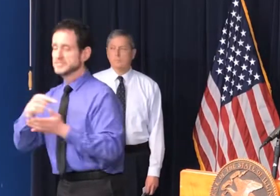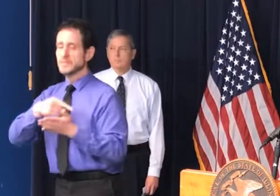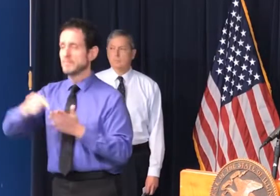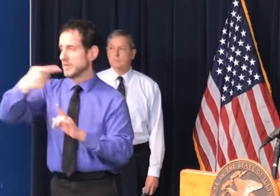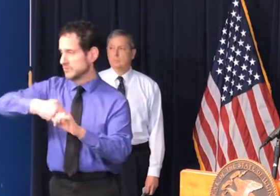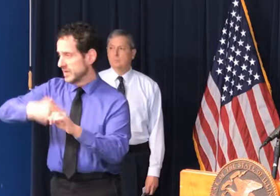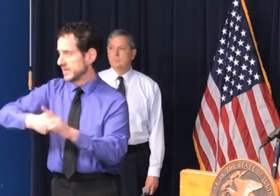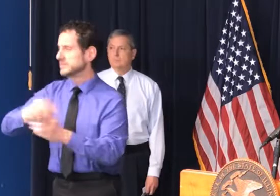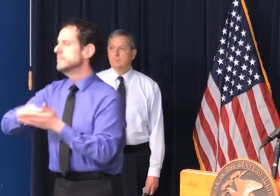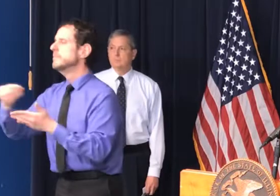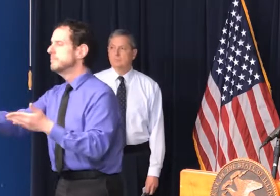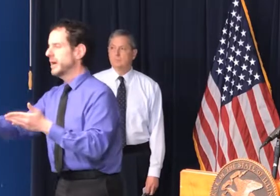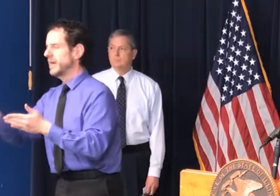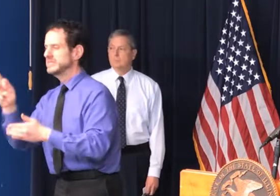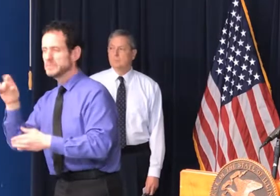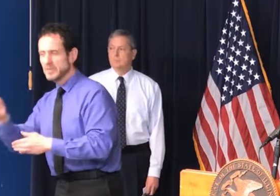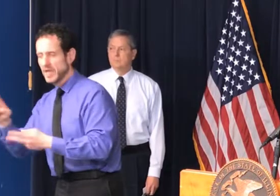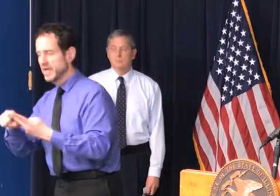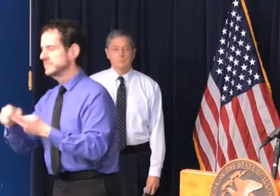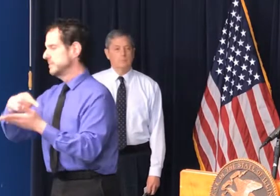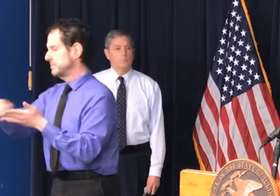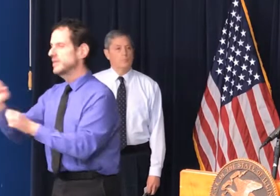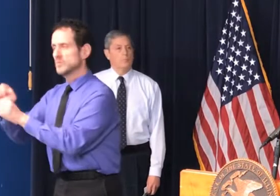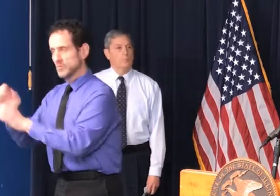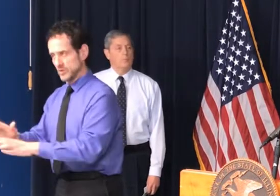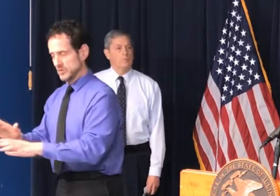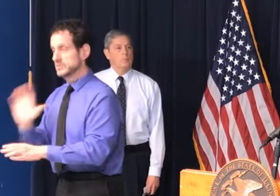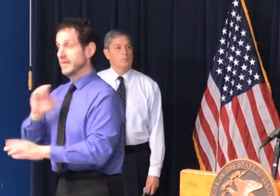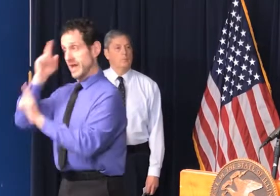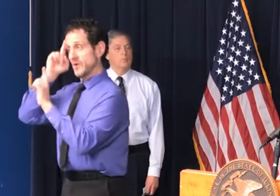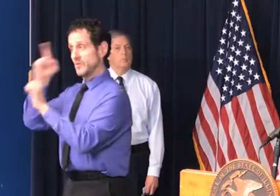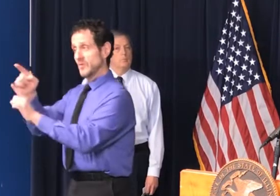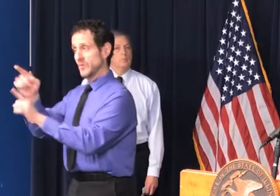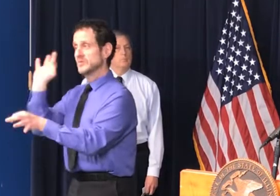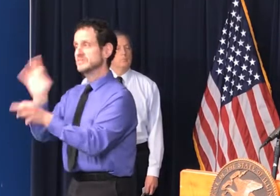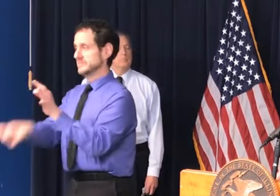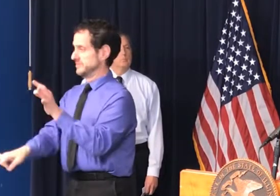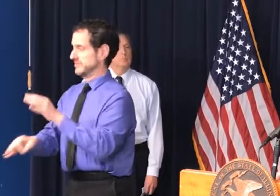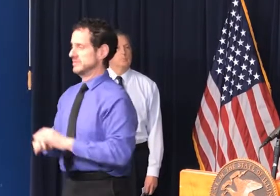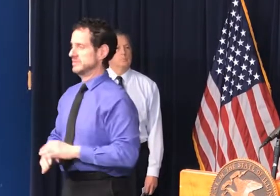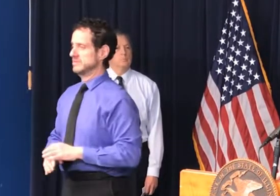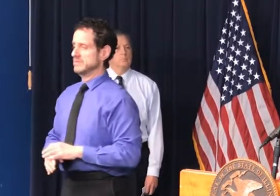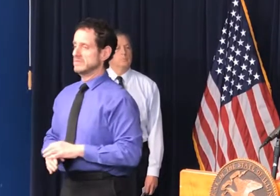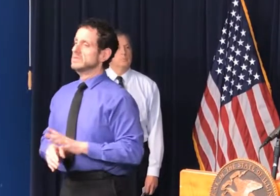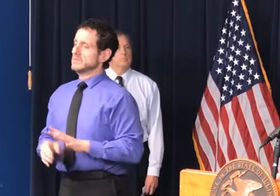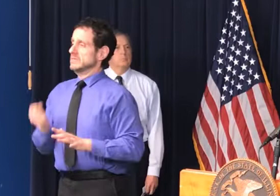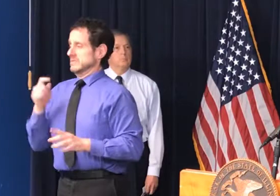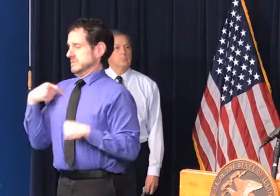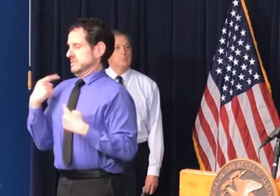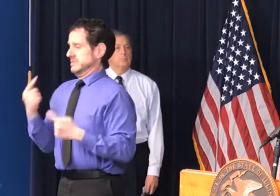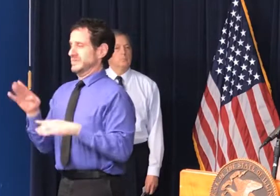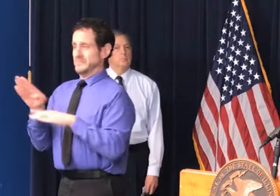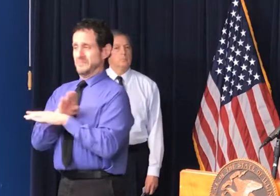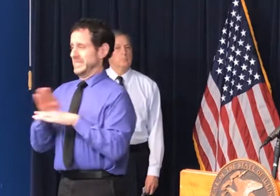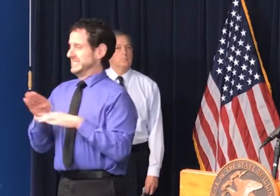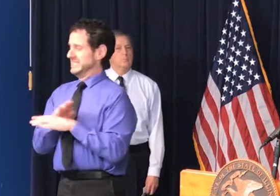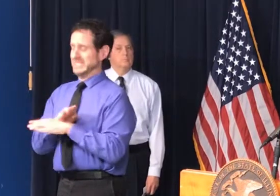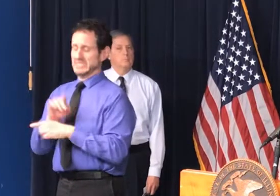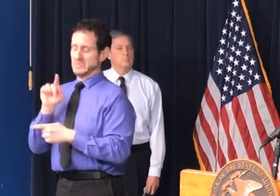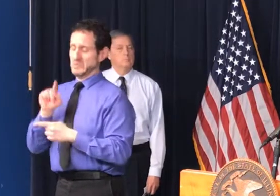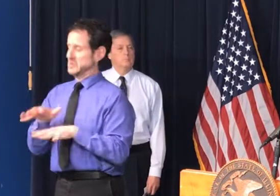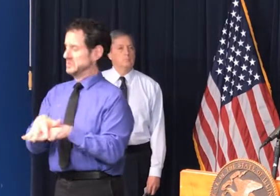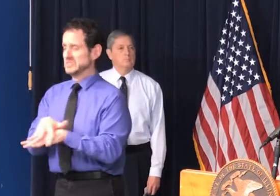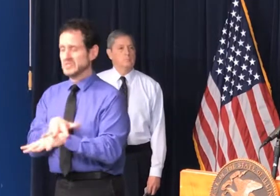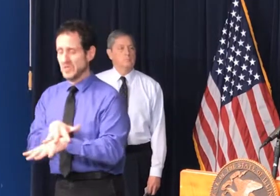supplies, and to make payroll. Our goal is simple. We understand businesses slowed. We do not